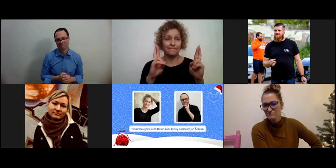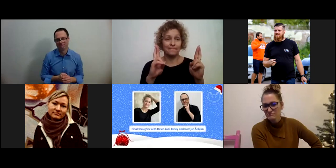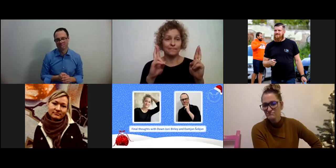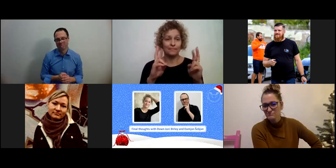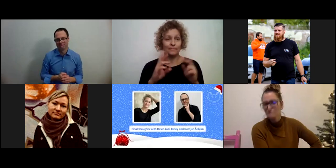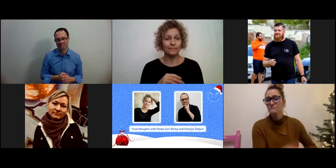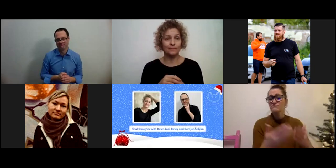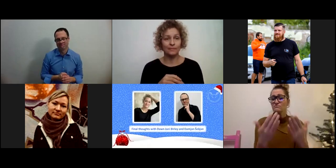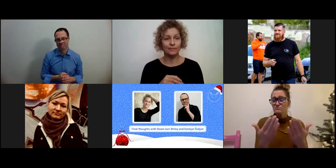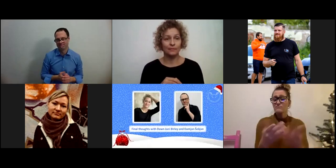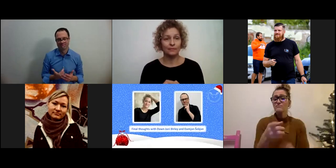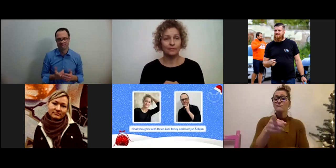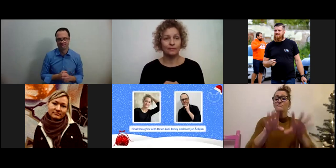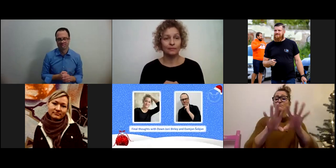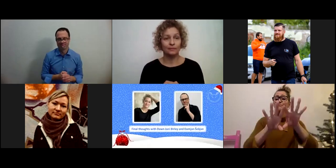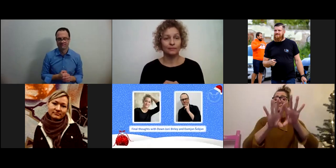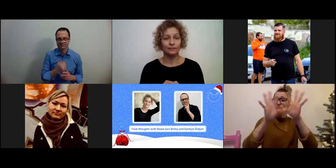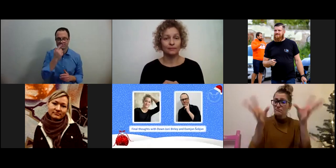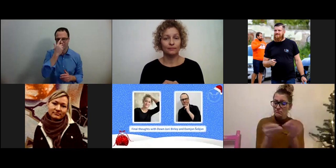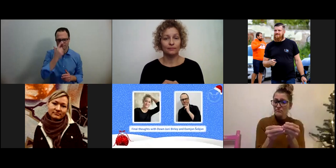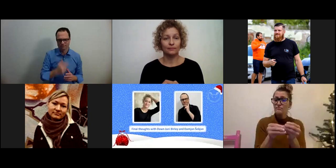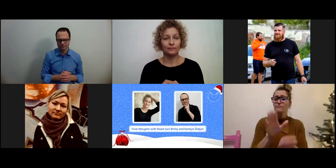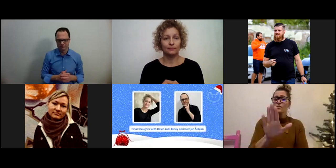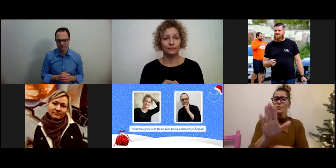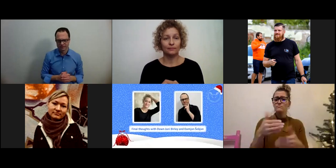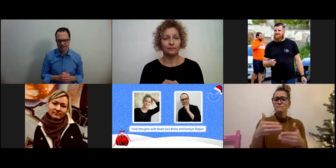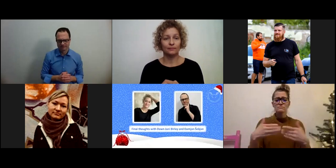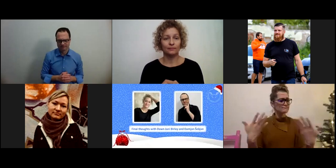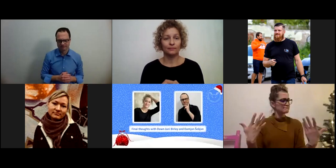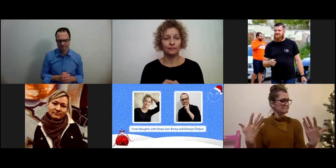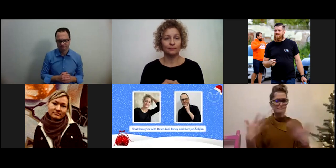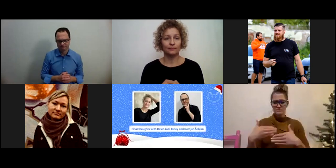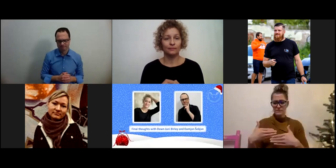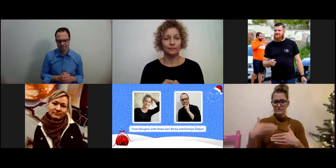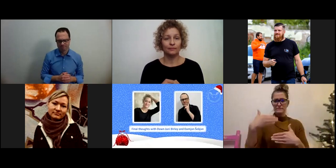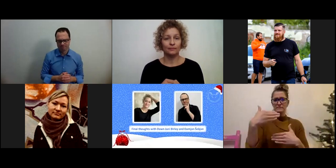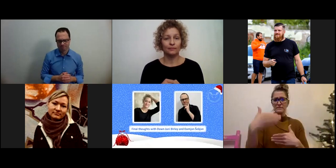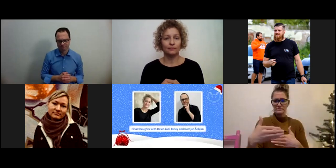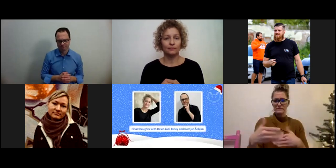going. I'm at your disposal. That's all I know what to say at the moment.